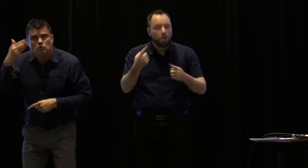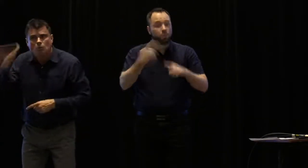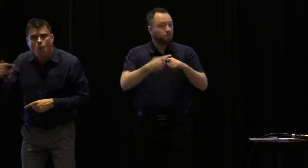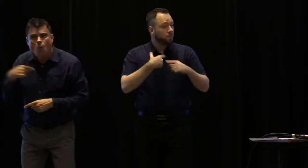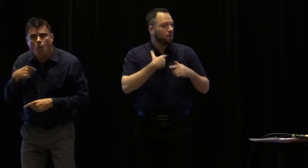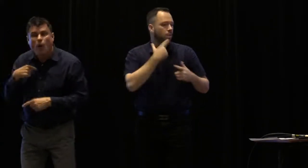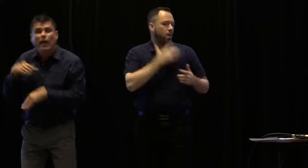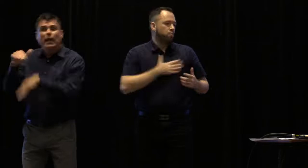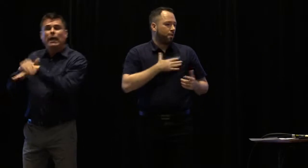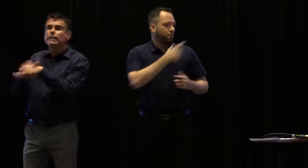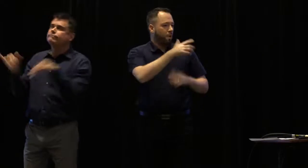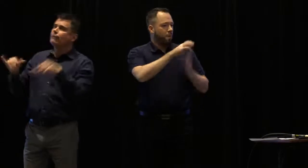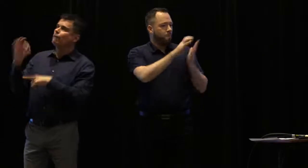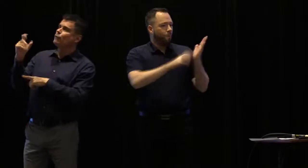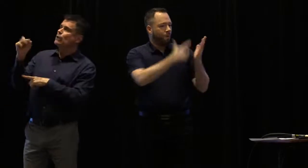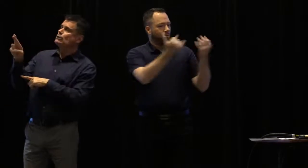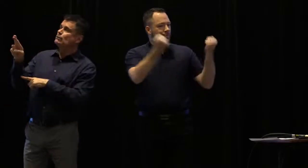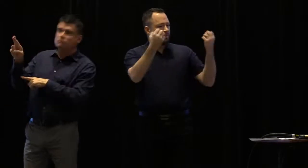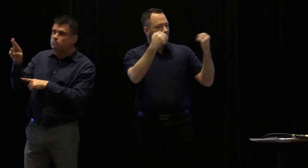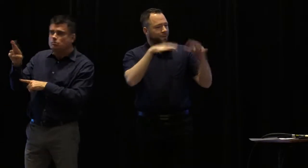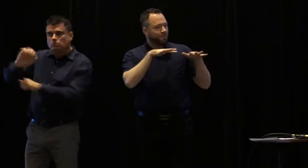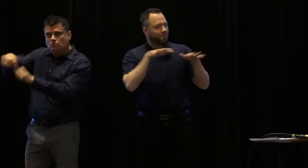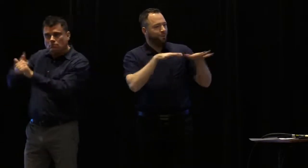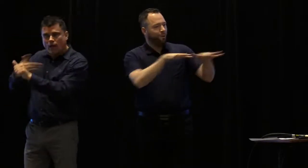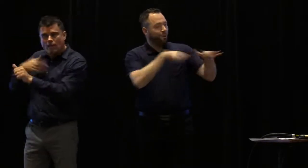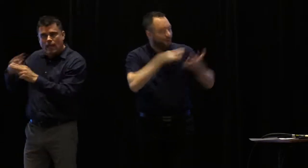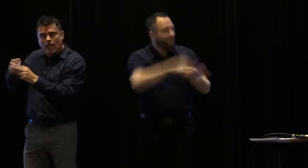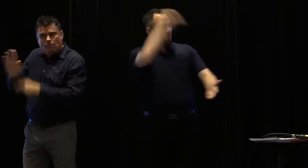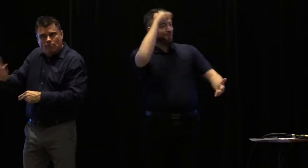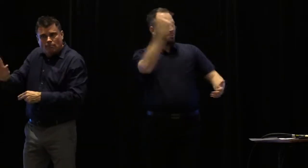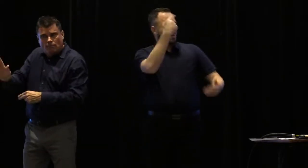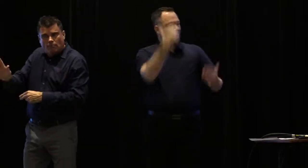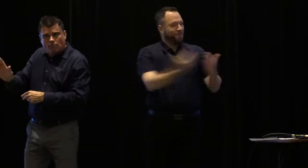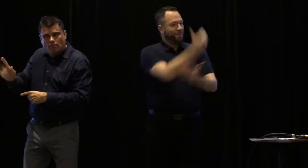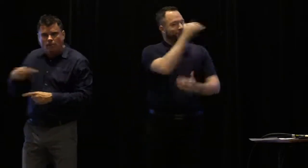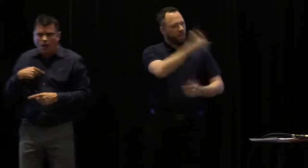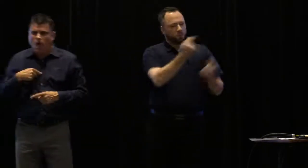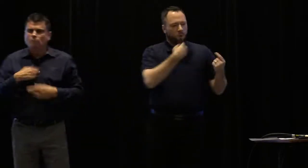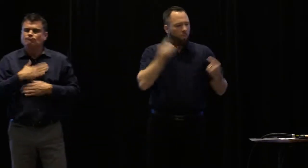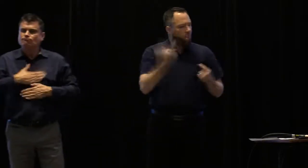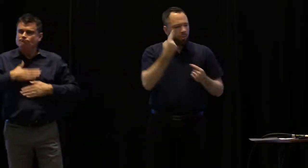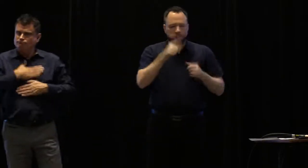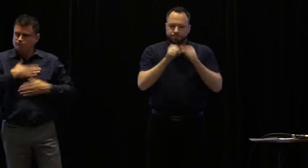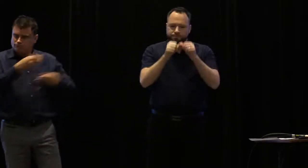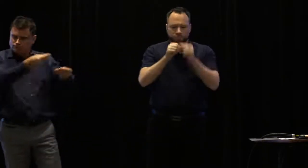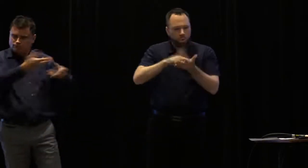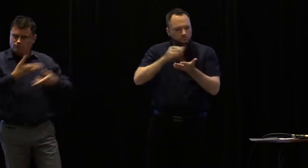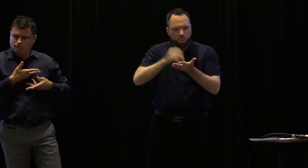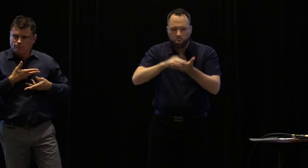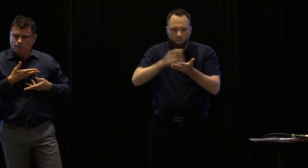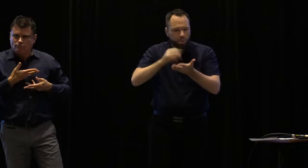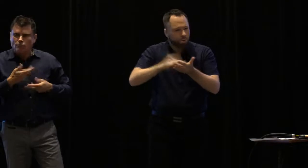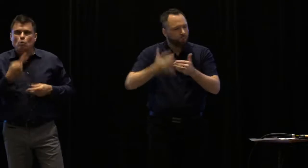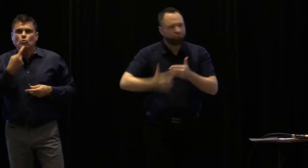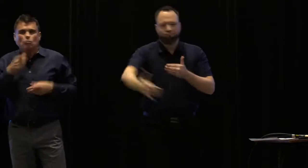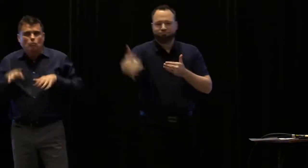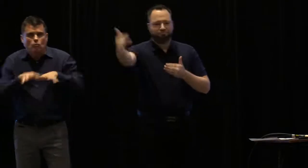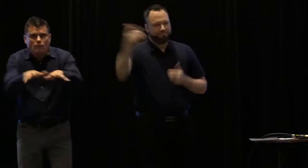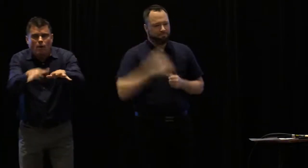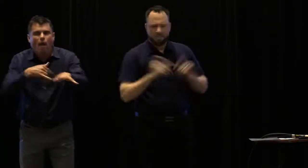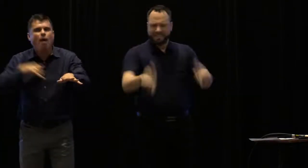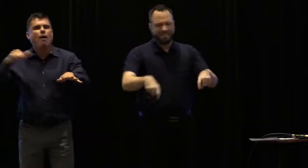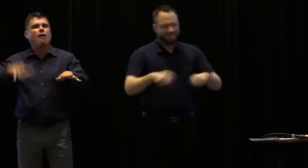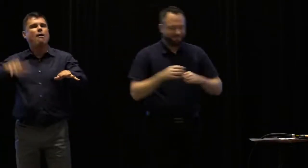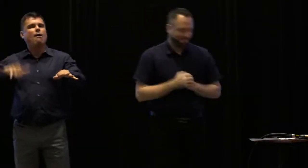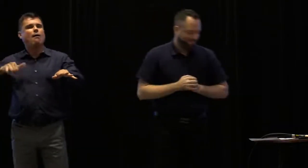I only knew the English name of the river for so long, so I appreciate Paula earlier signed the sign for Stalo, and so I'm